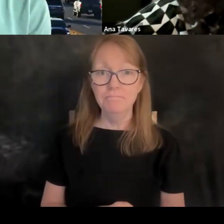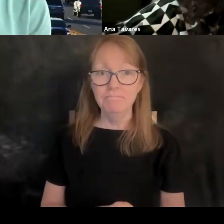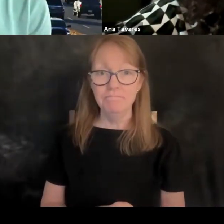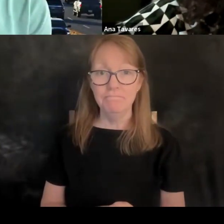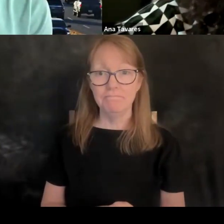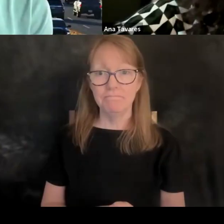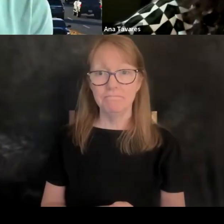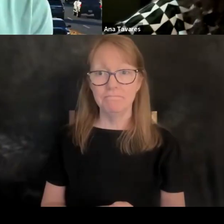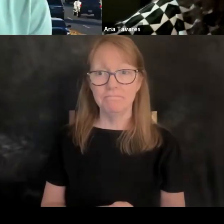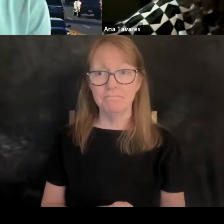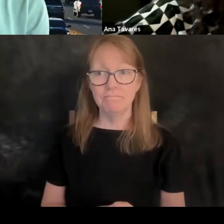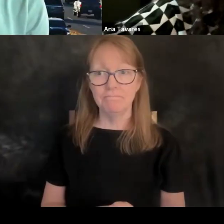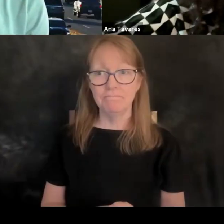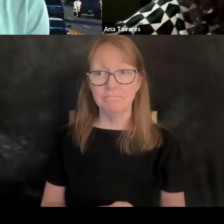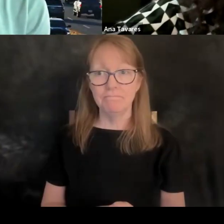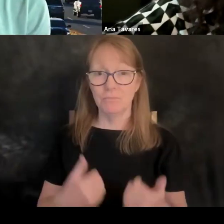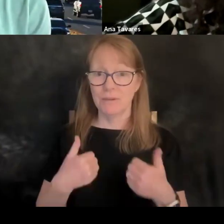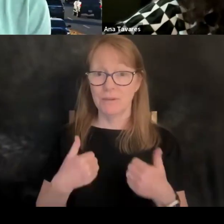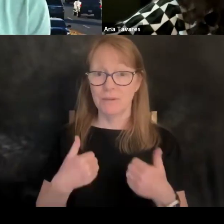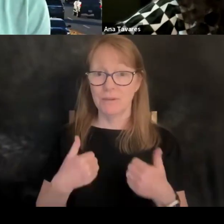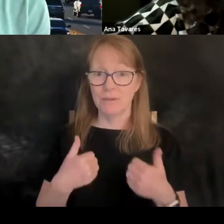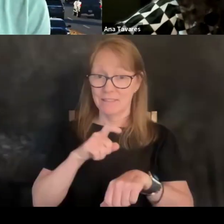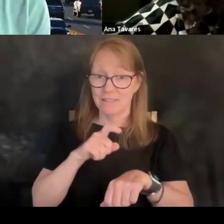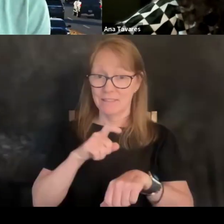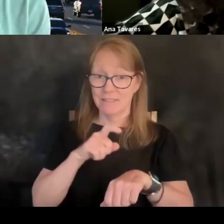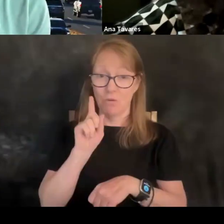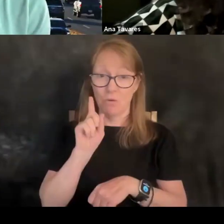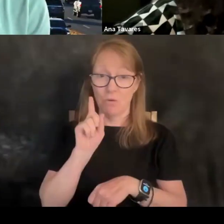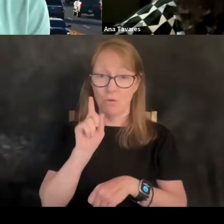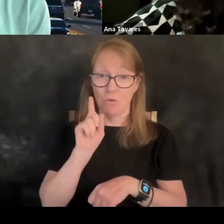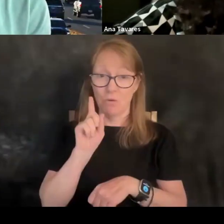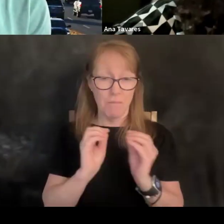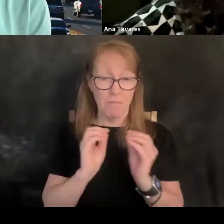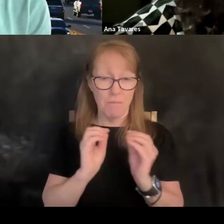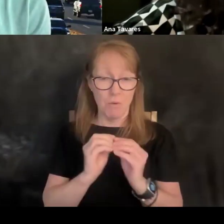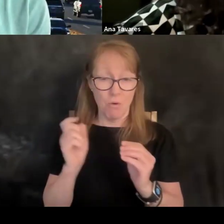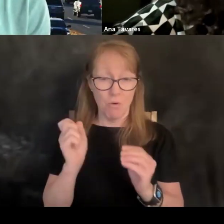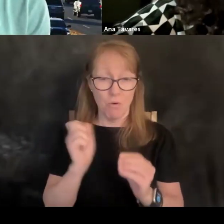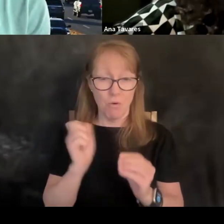appears that we only have time for about one more question.